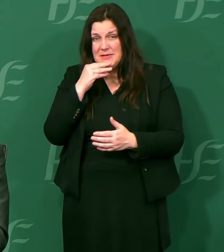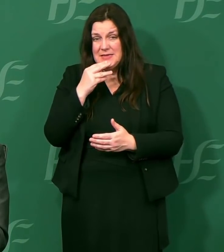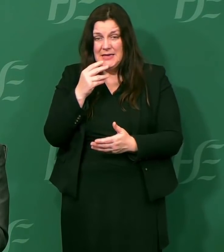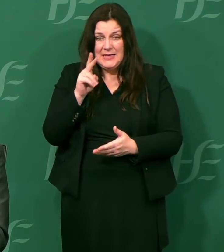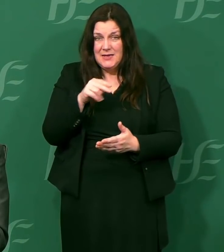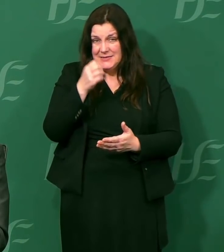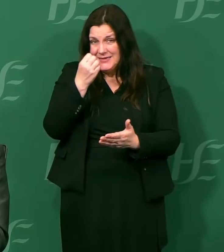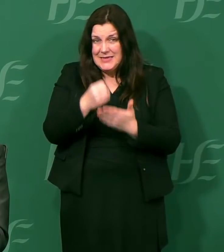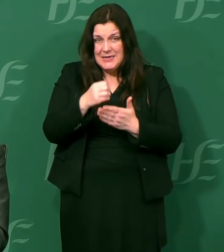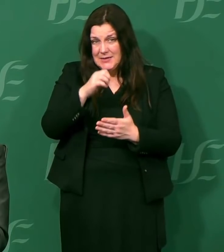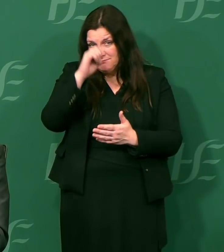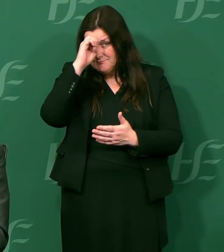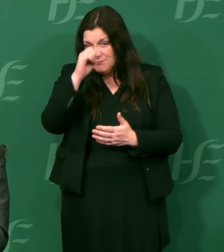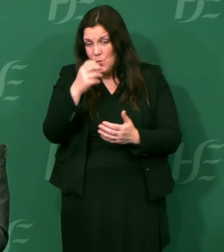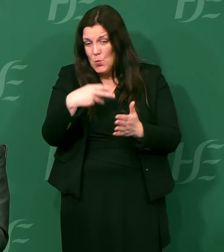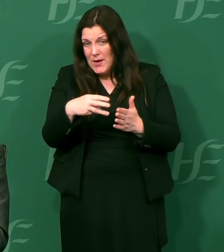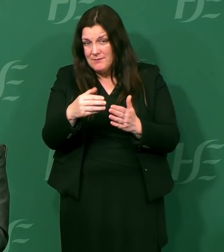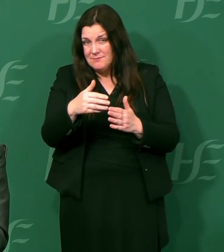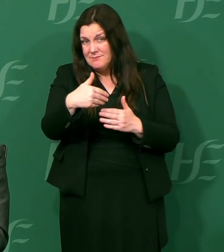that.